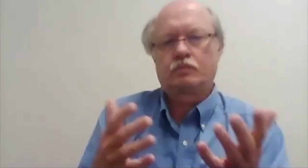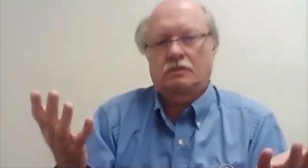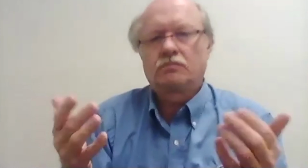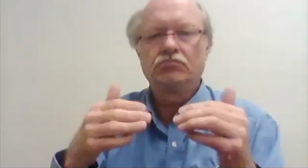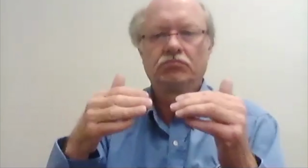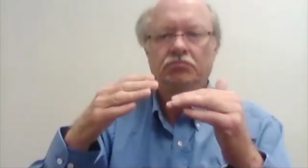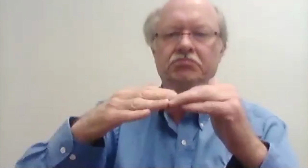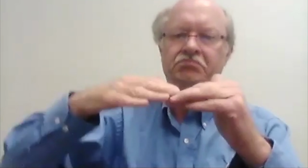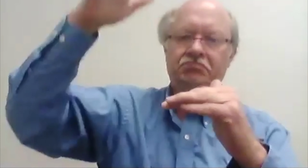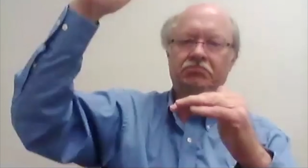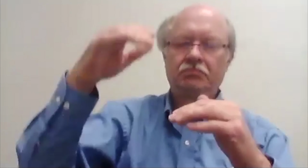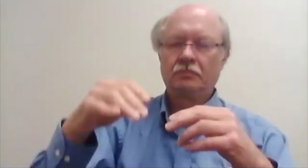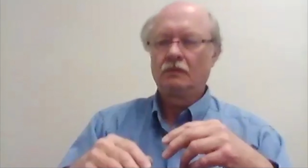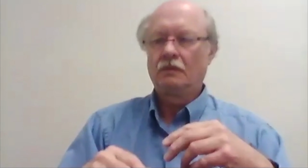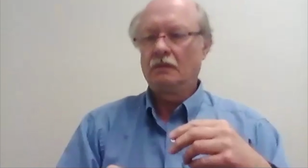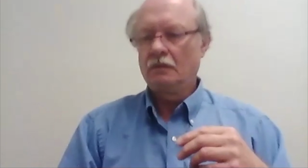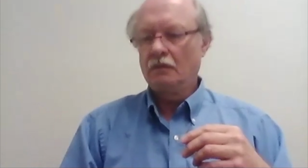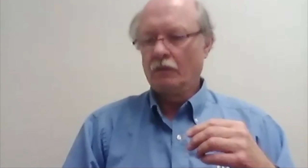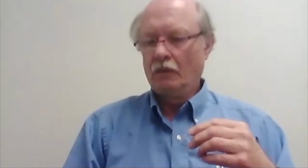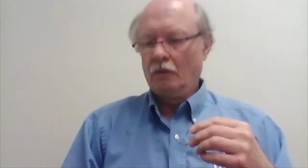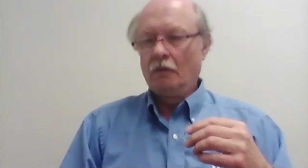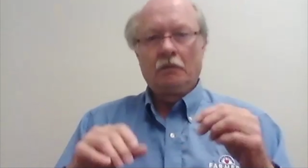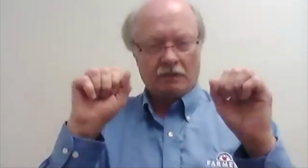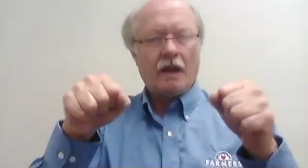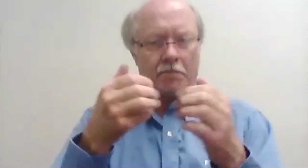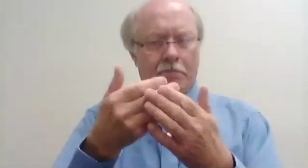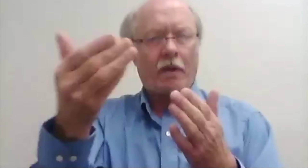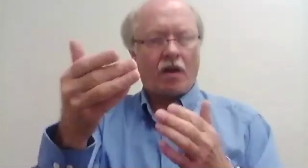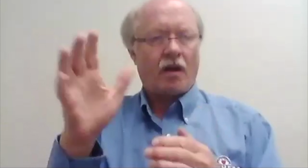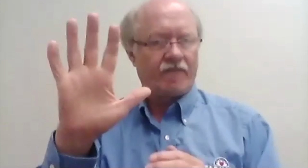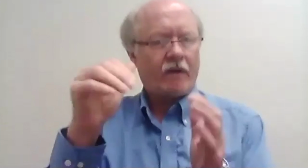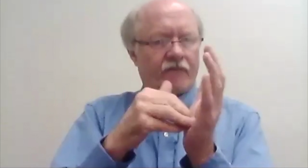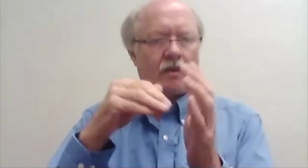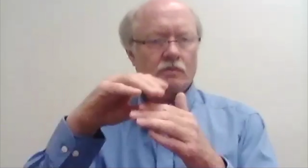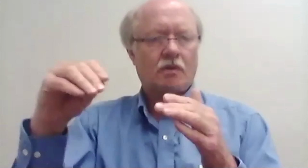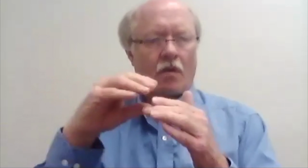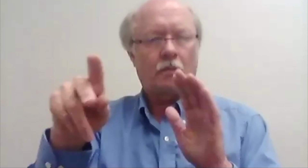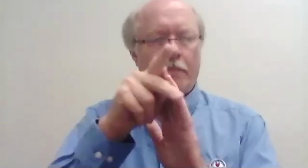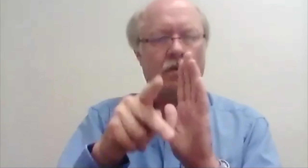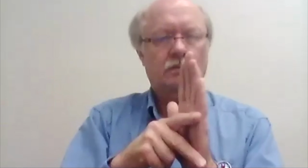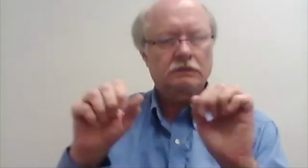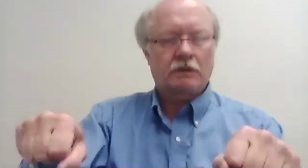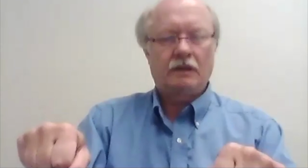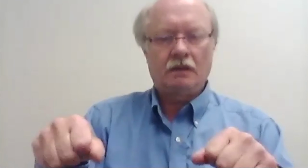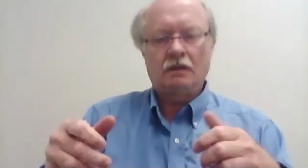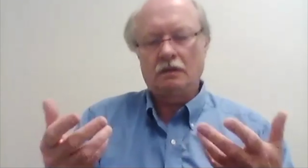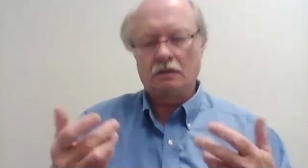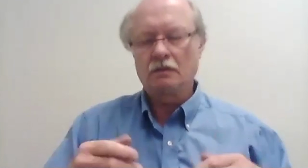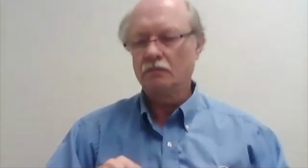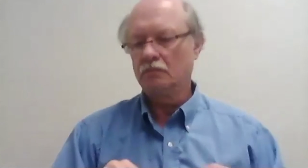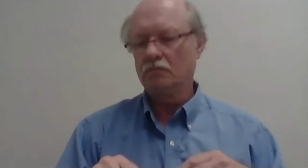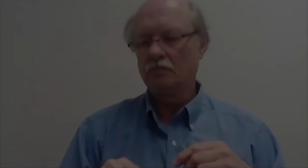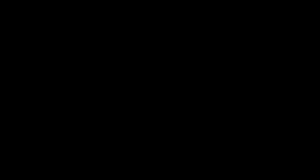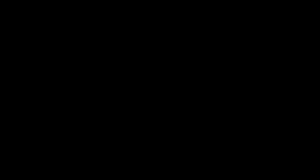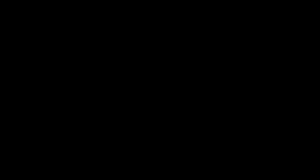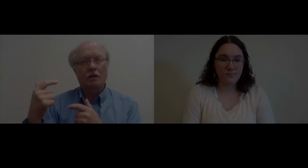So liability, why do we call it that? Let's say that a friend comes into your room and you're having a party. Maybe someone gets drunk and falls over. Maybe